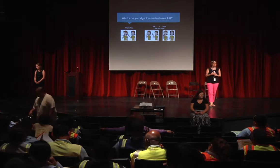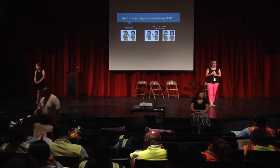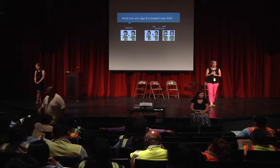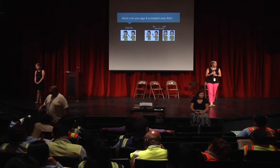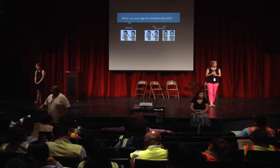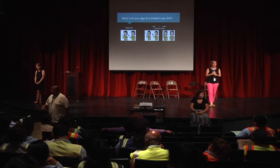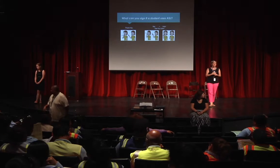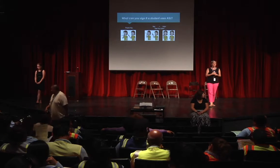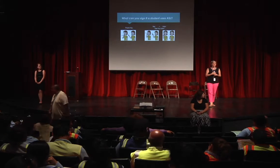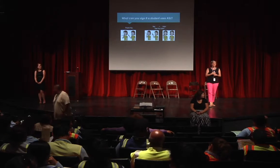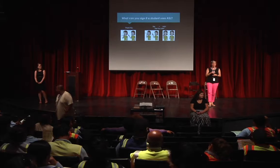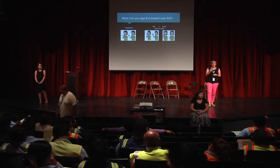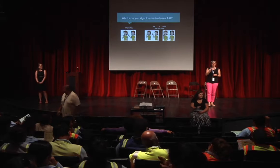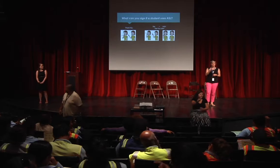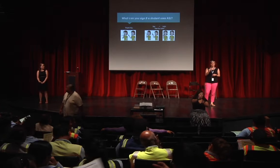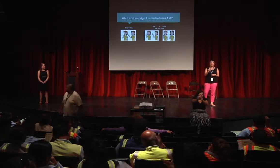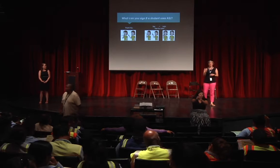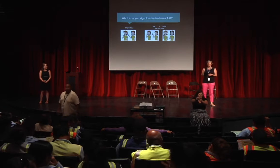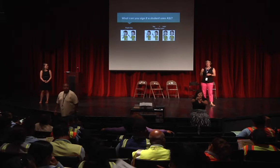Oh, that was good. So